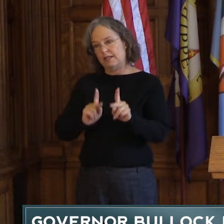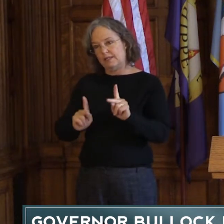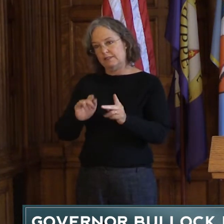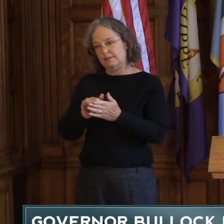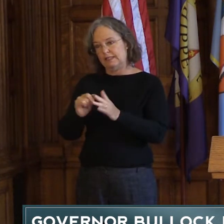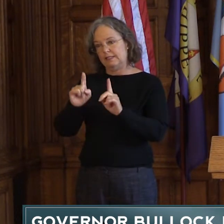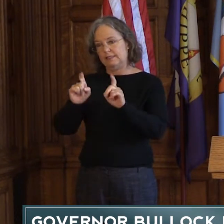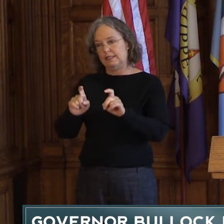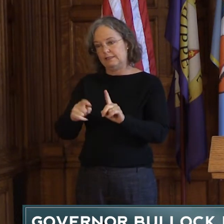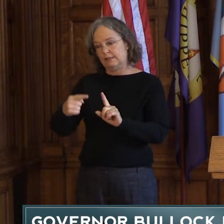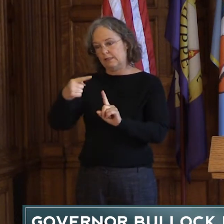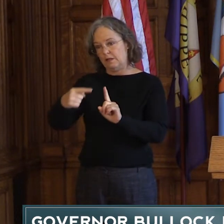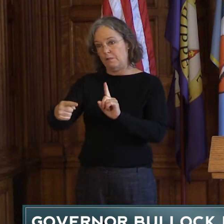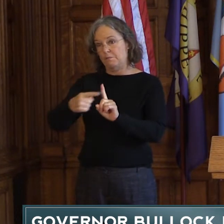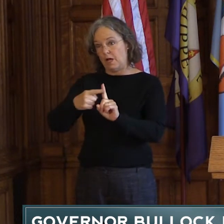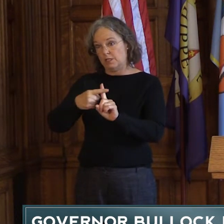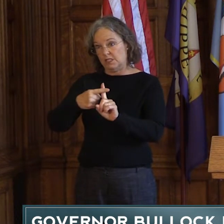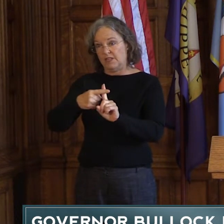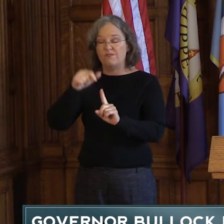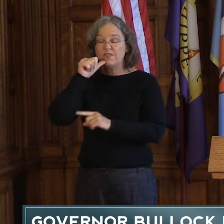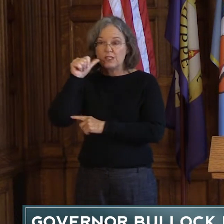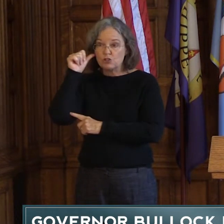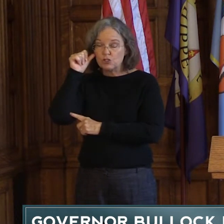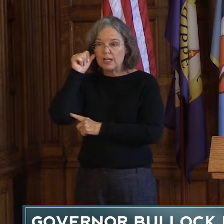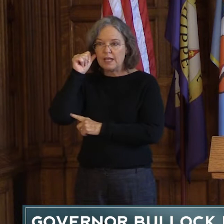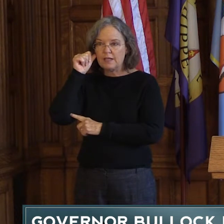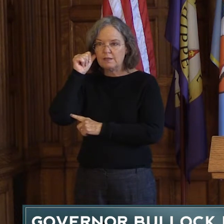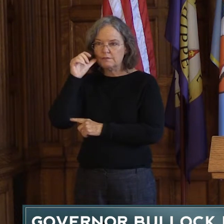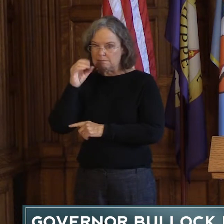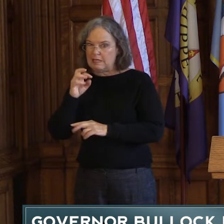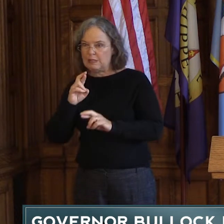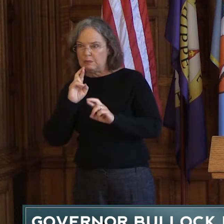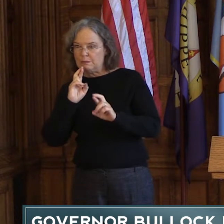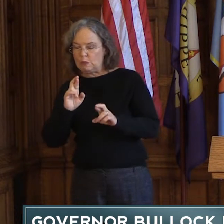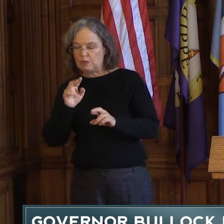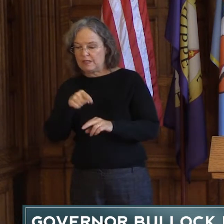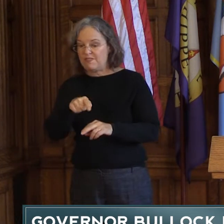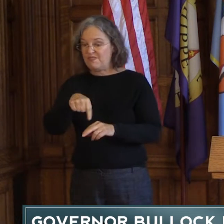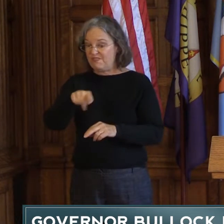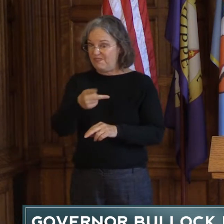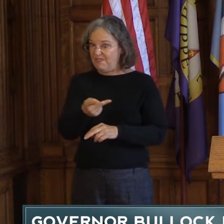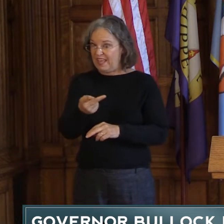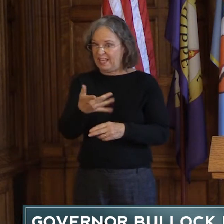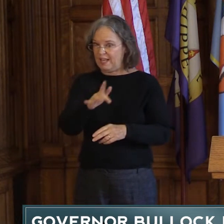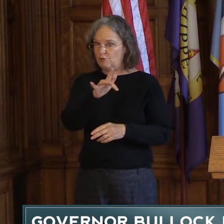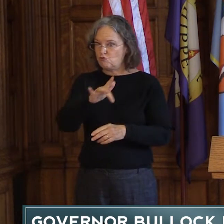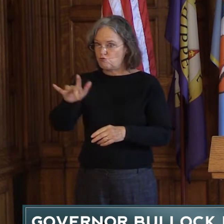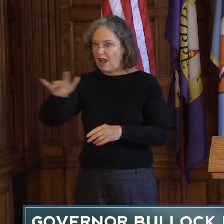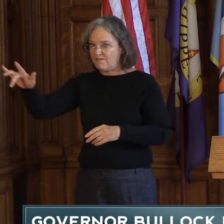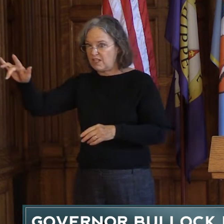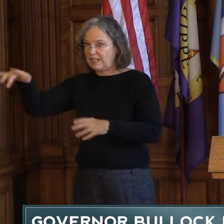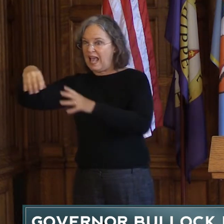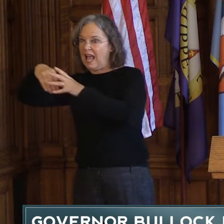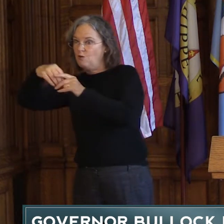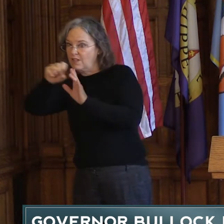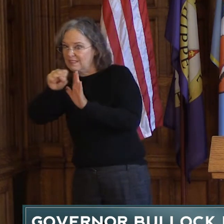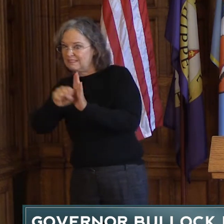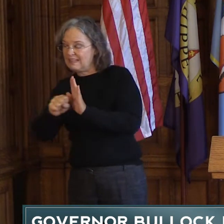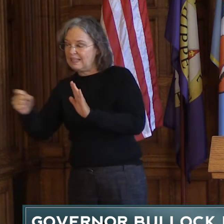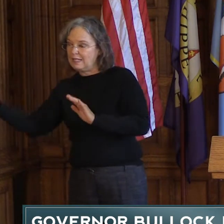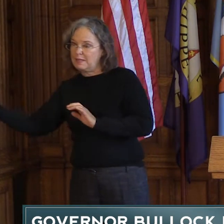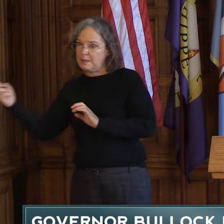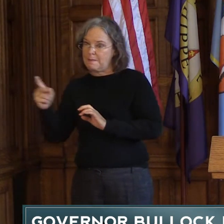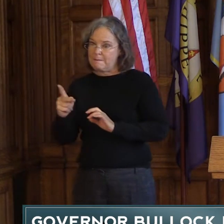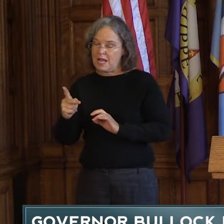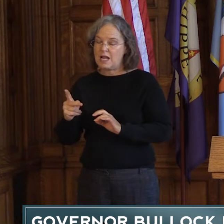positive yesterday and it was reported that they had traveled out of the state, and now then public health